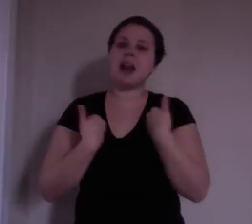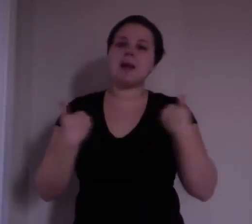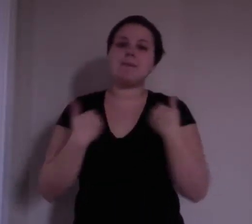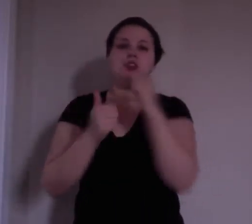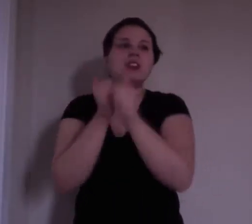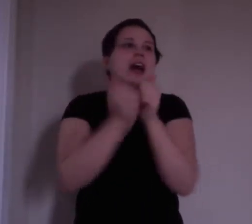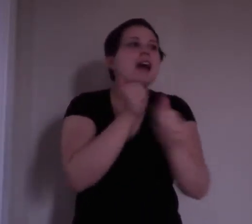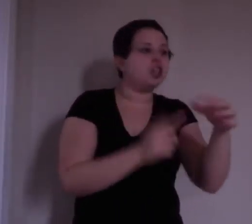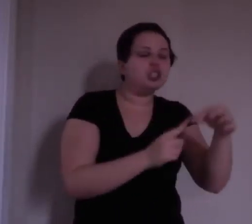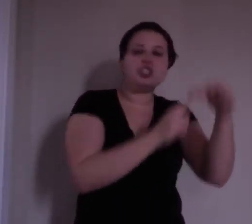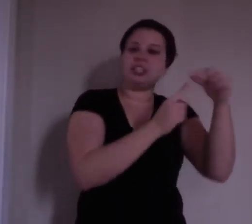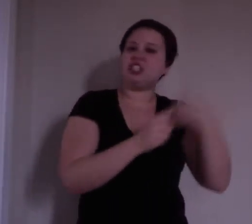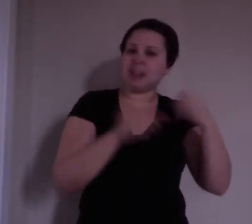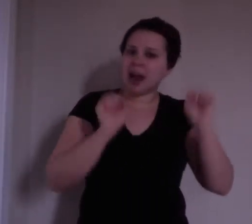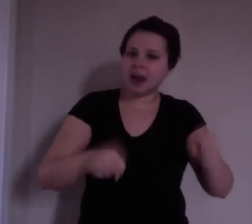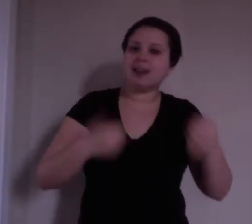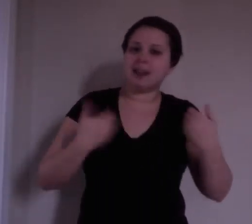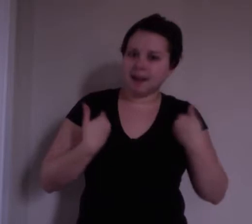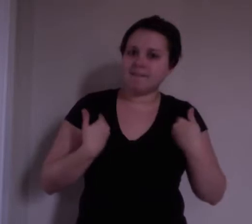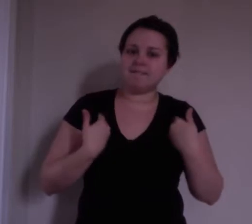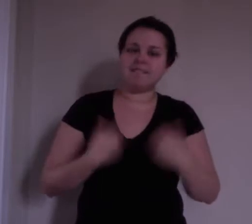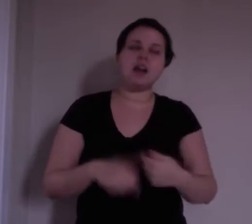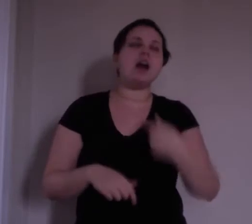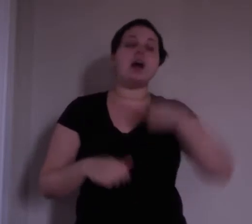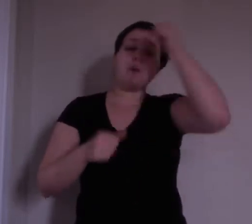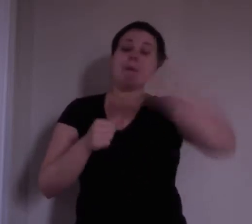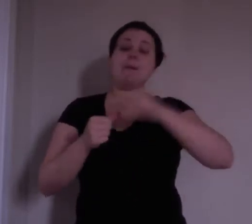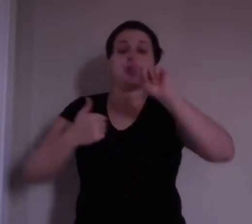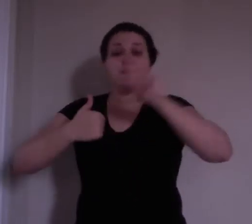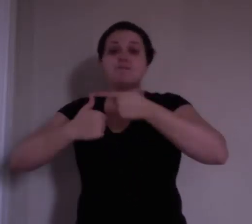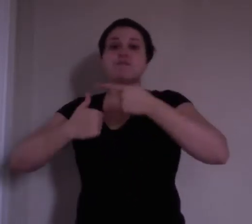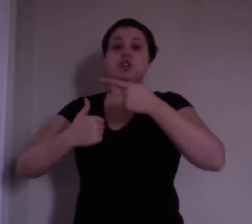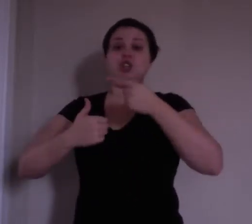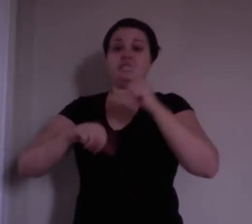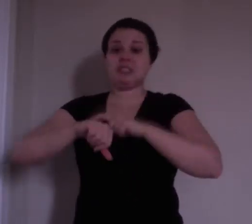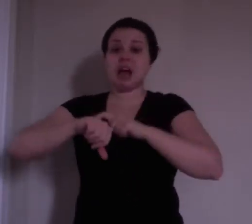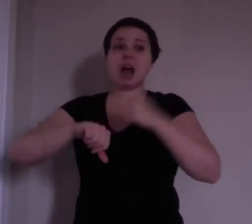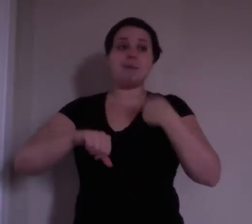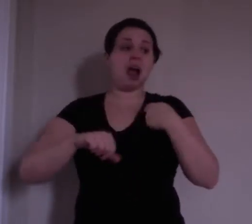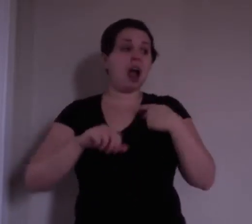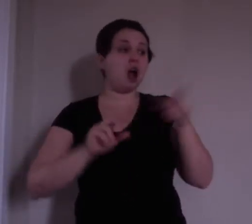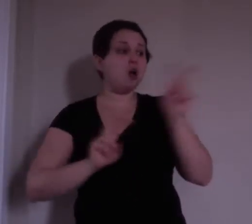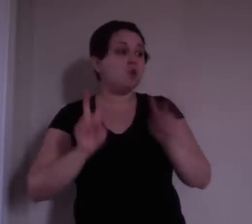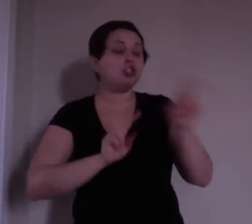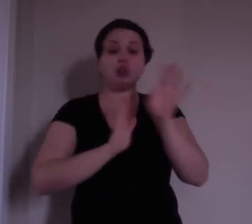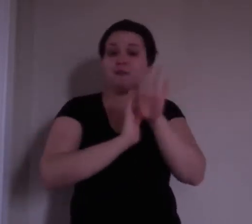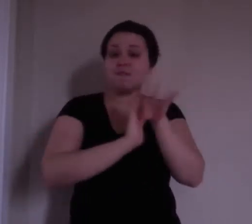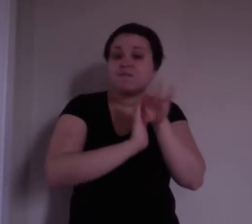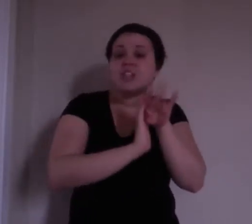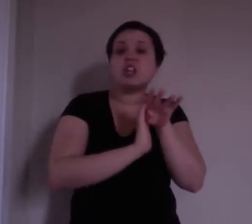I remember the first time that I was shown footage obtained by undercover